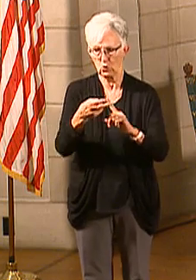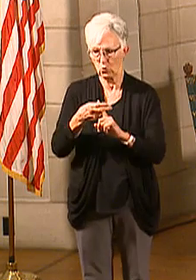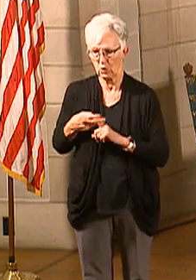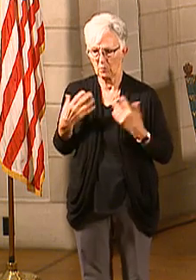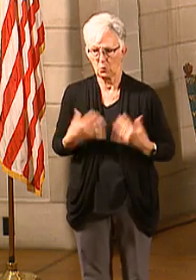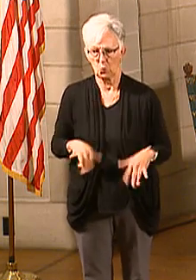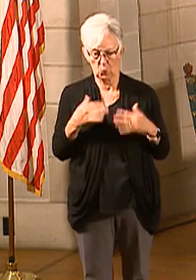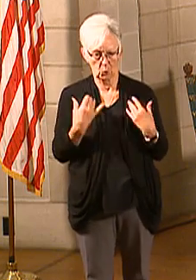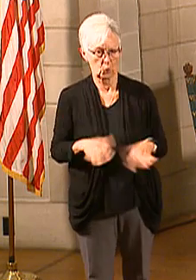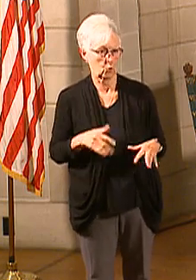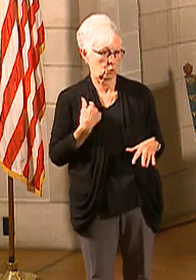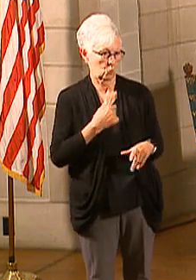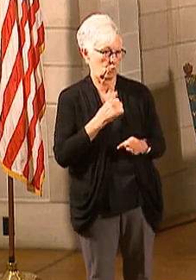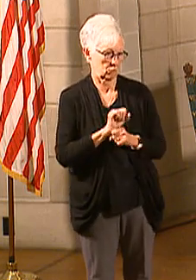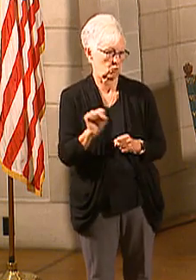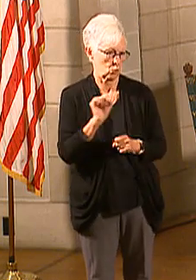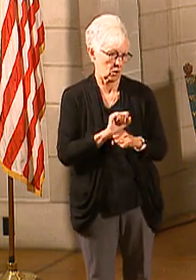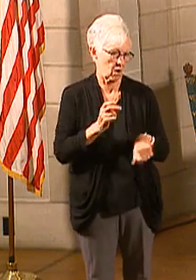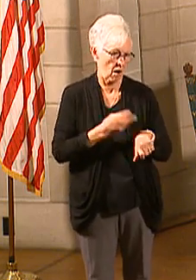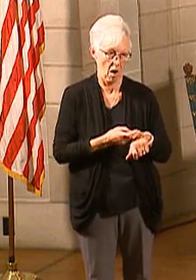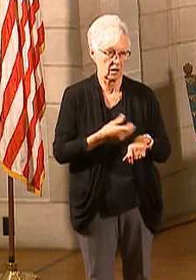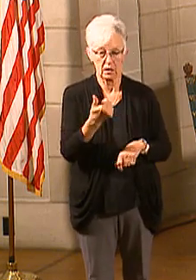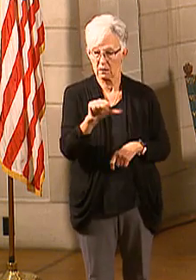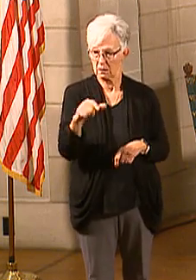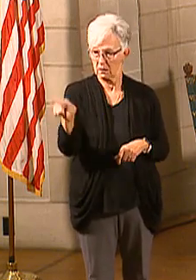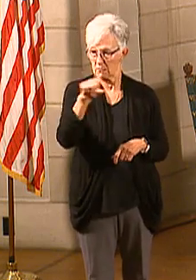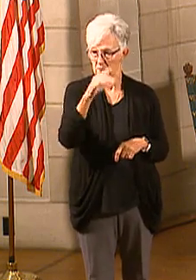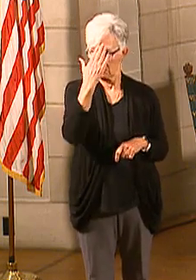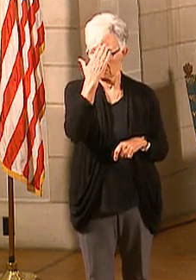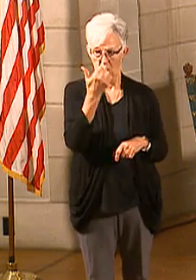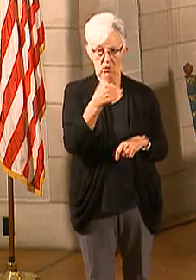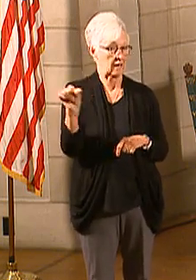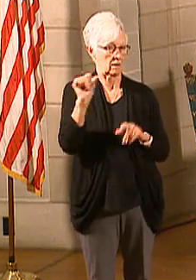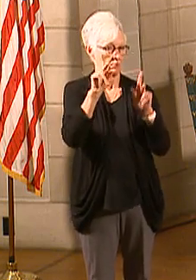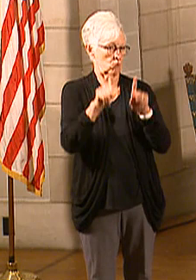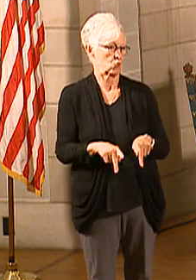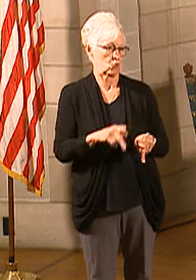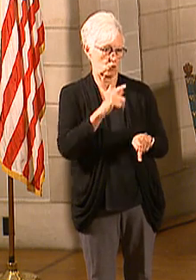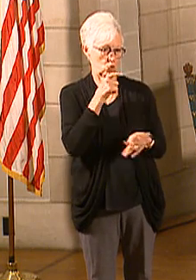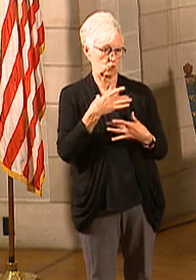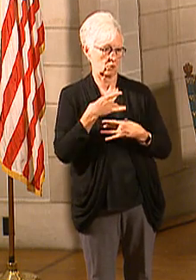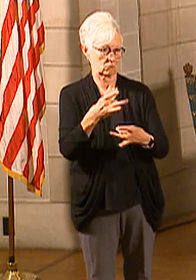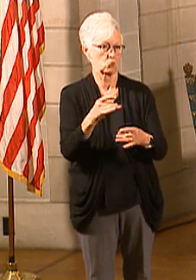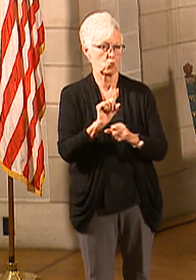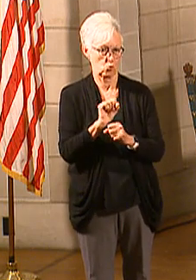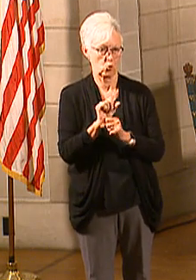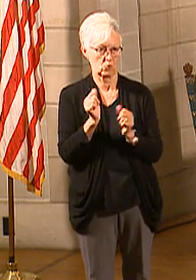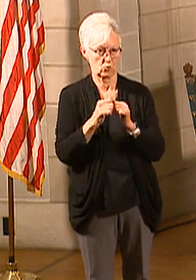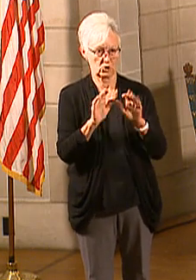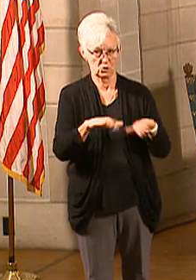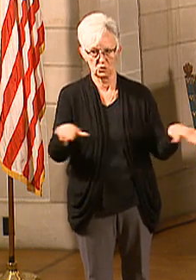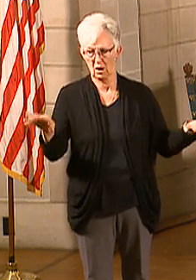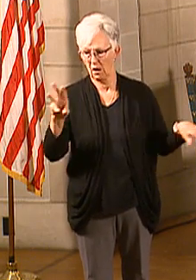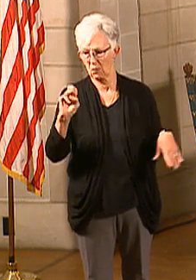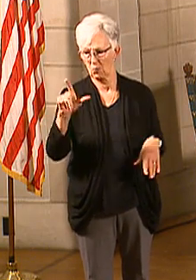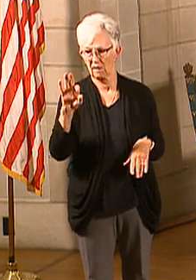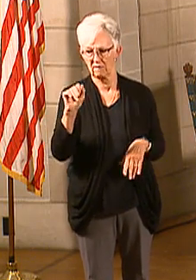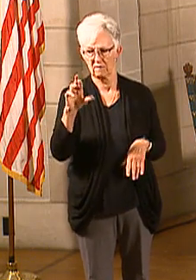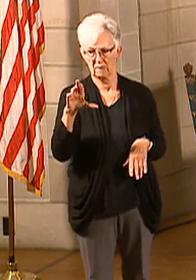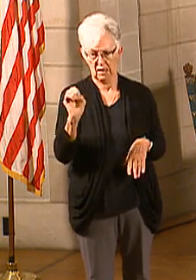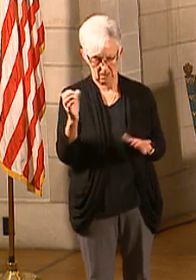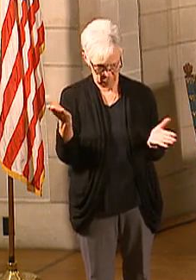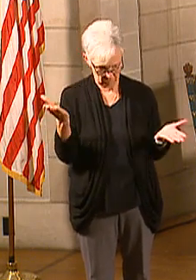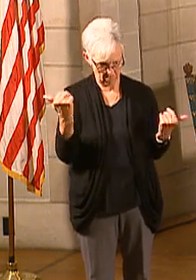fast and furious, and this is my plug that anybody who is interested in a position to change kids' lives, come